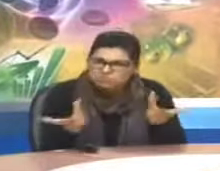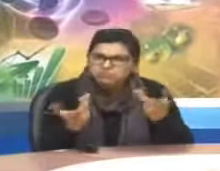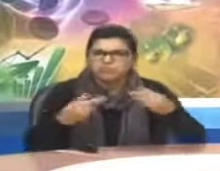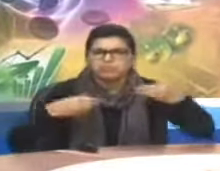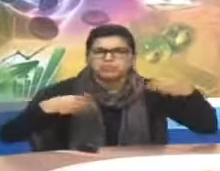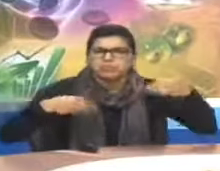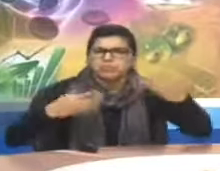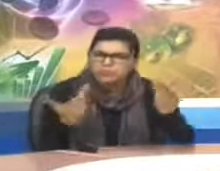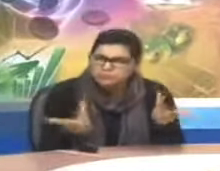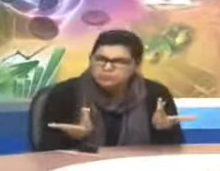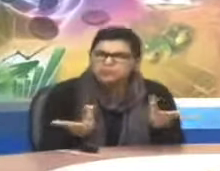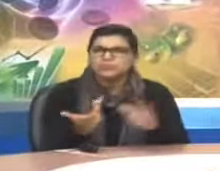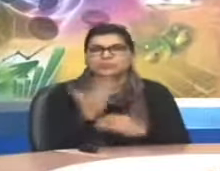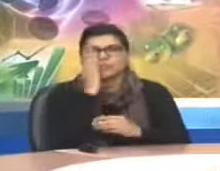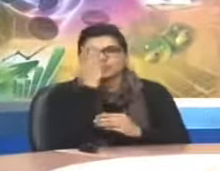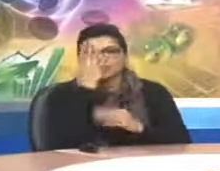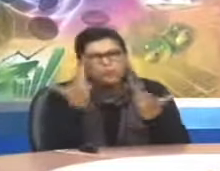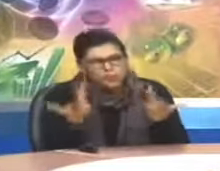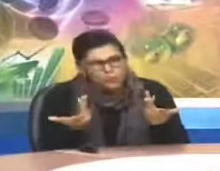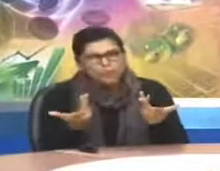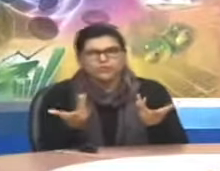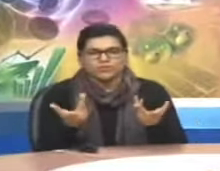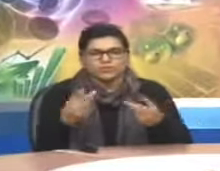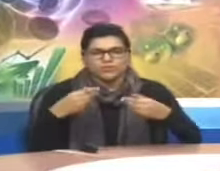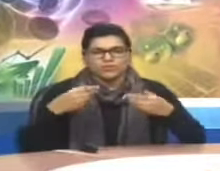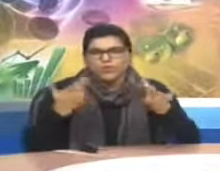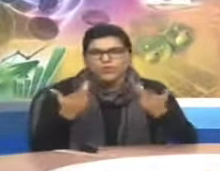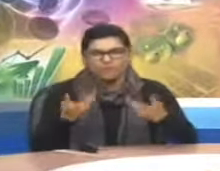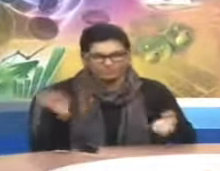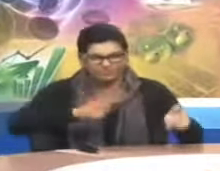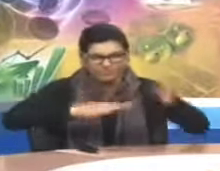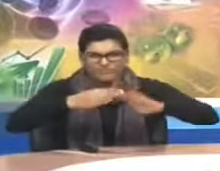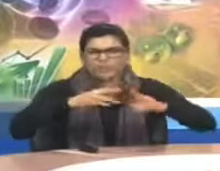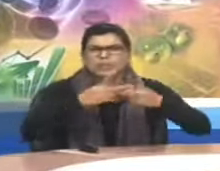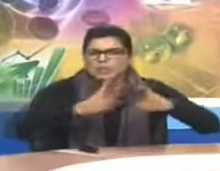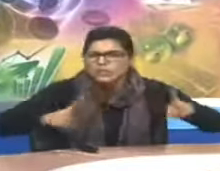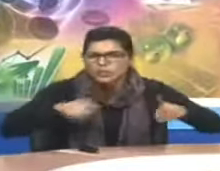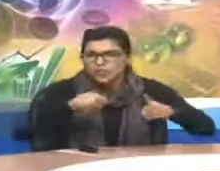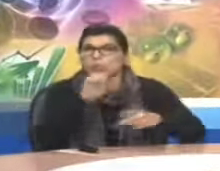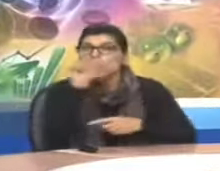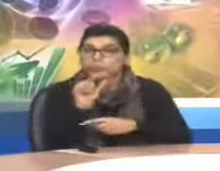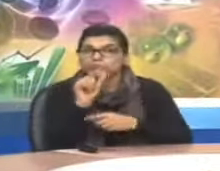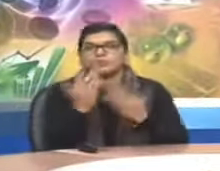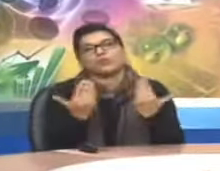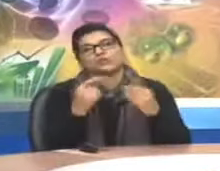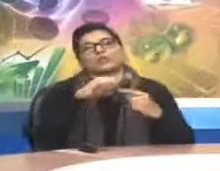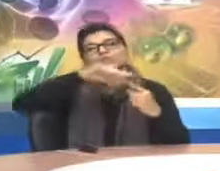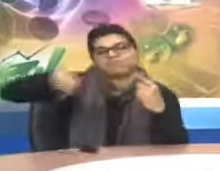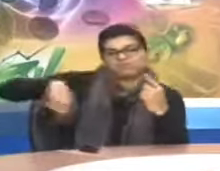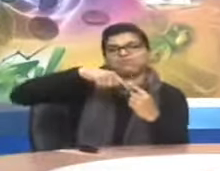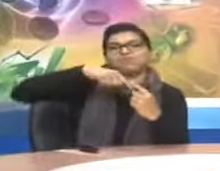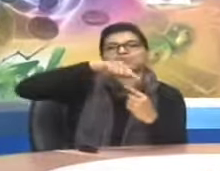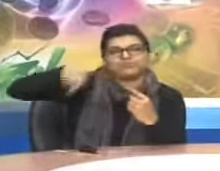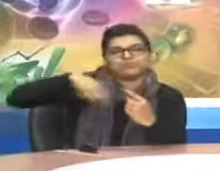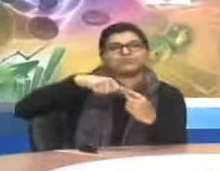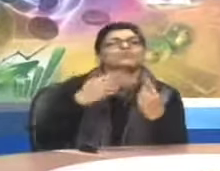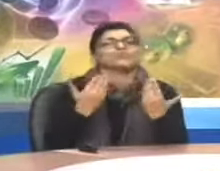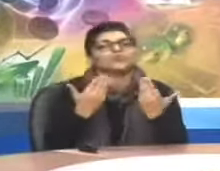see the things, how can you use those things again, second time, third time. So, that can